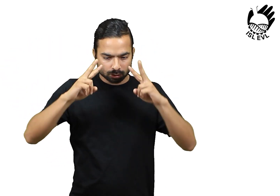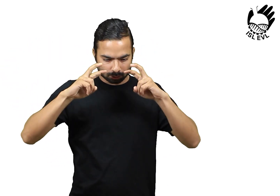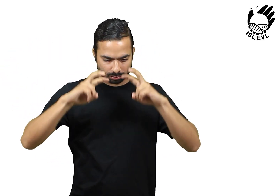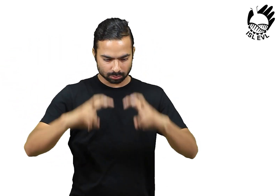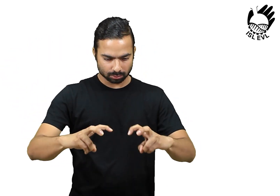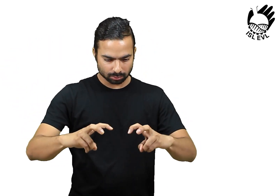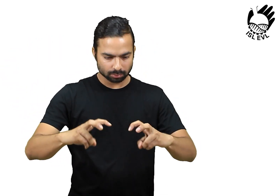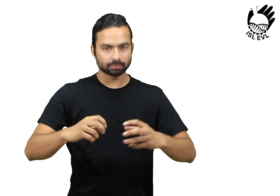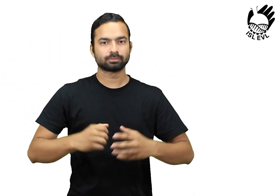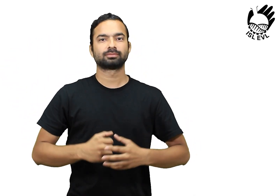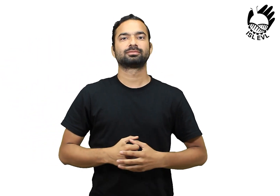Hydrogel Investigation.